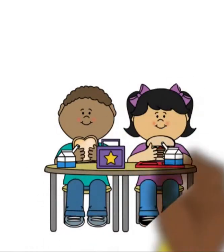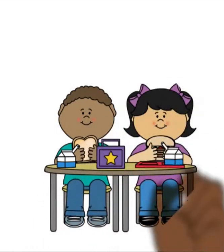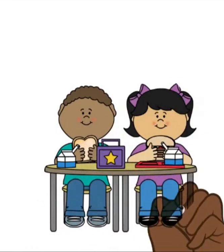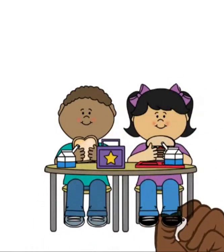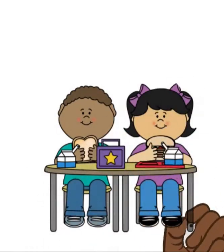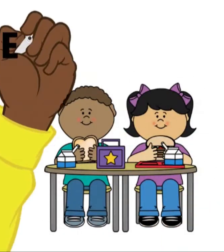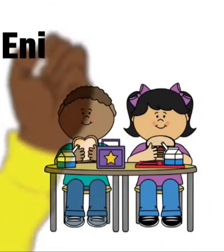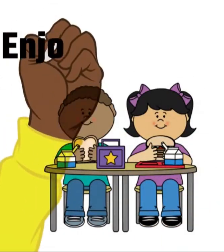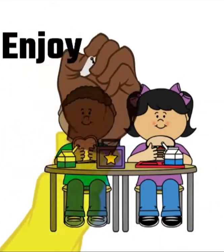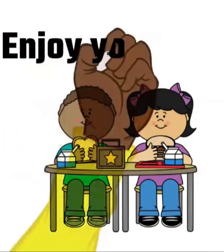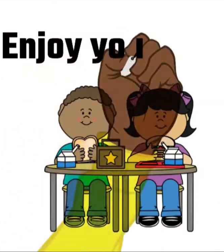Enjoy your lunch.